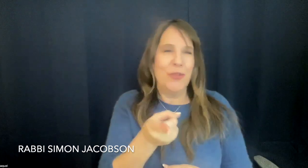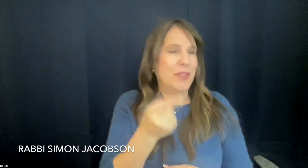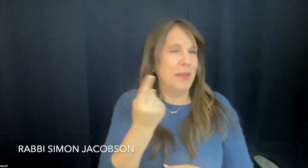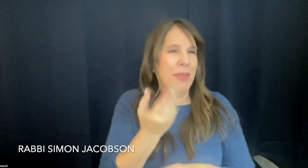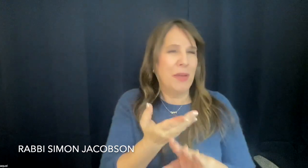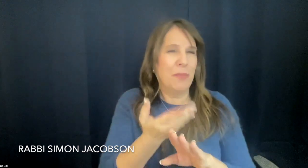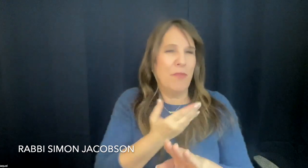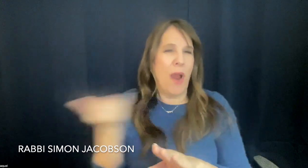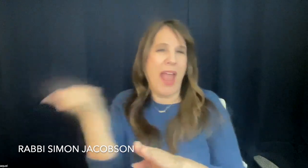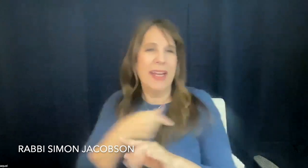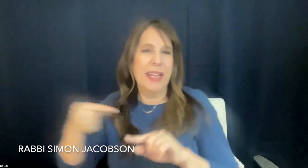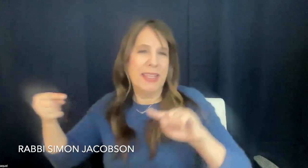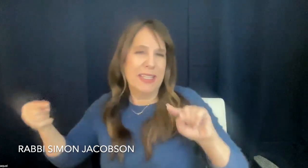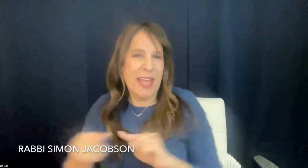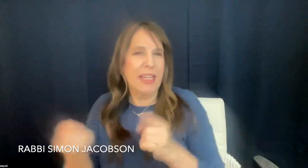that's ever in any way